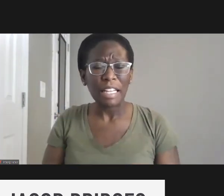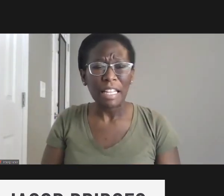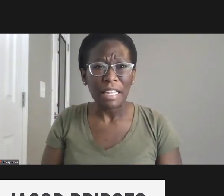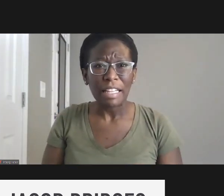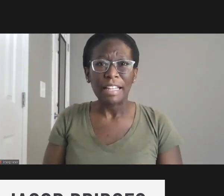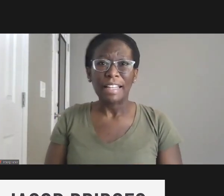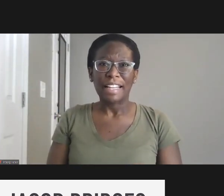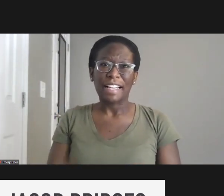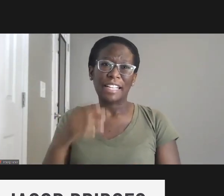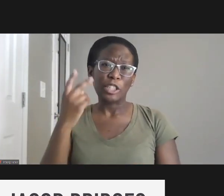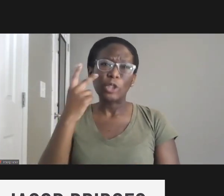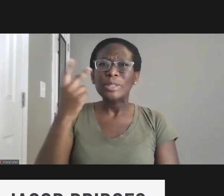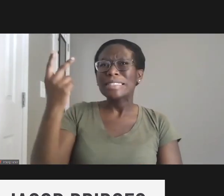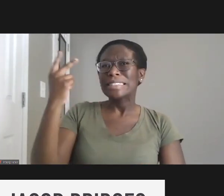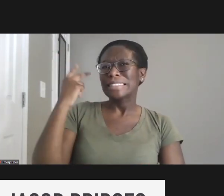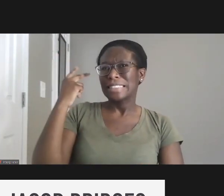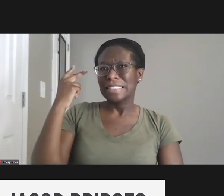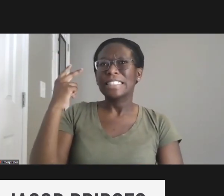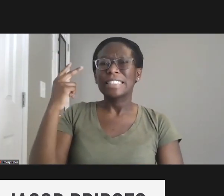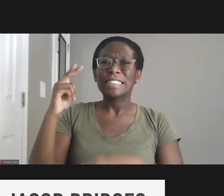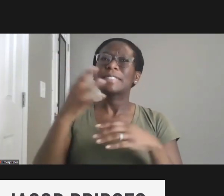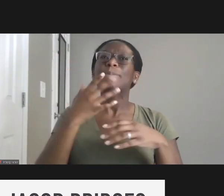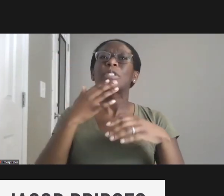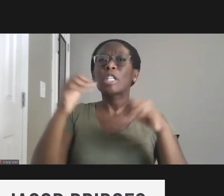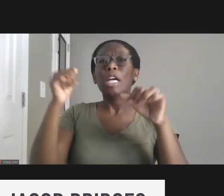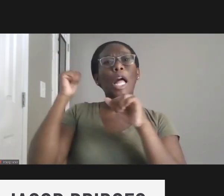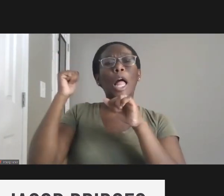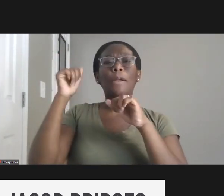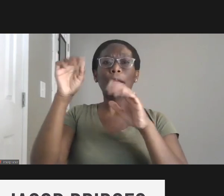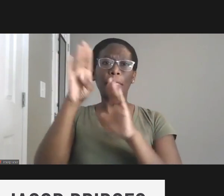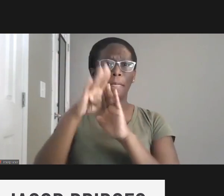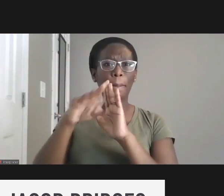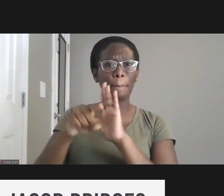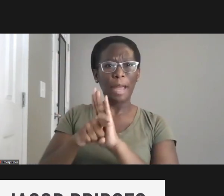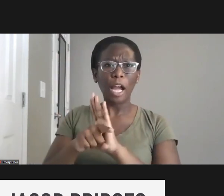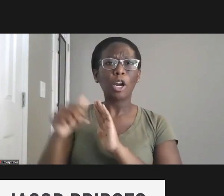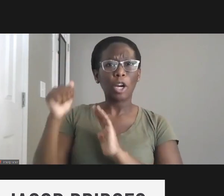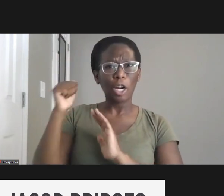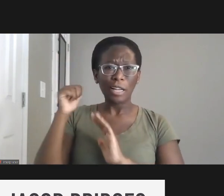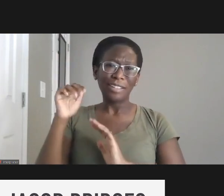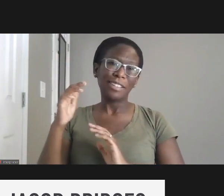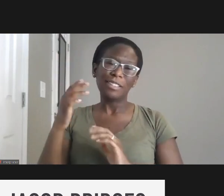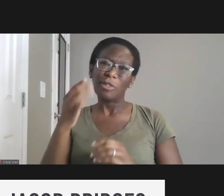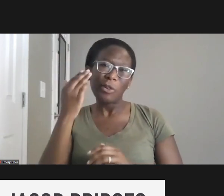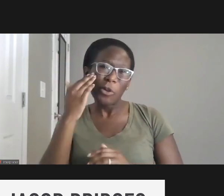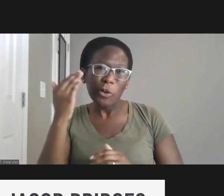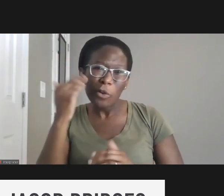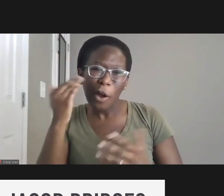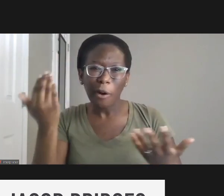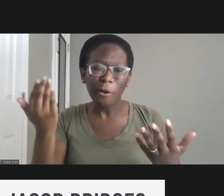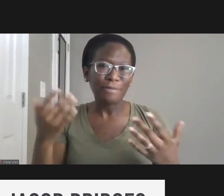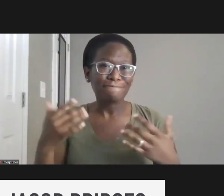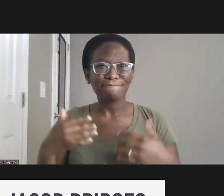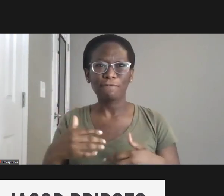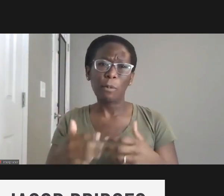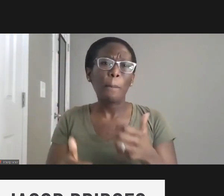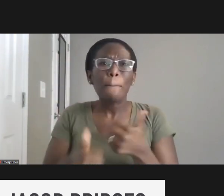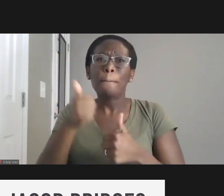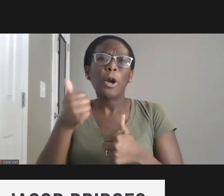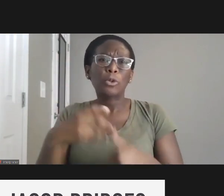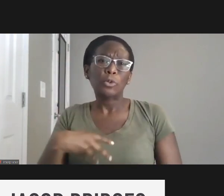background. And the general things that a late 20s white male would have. So,